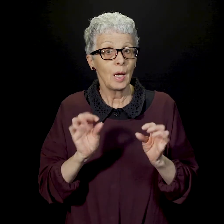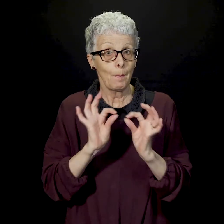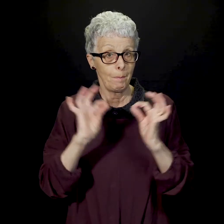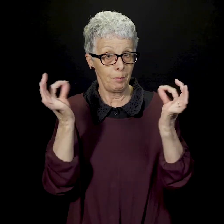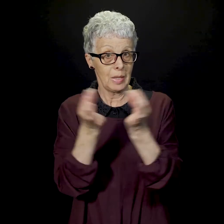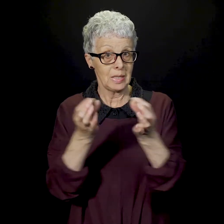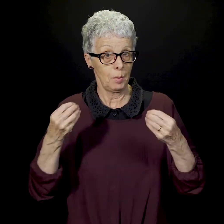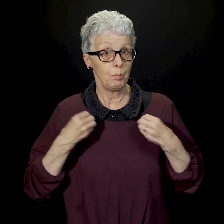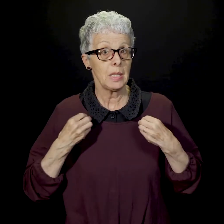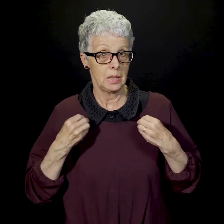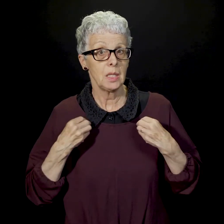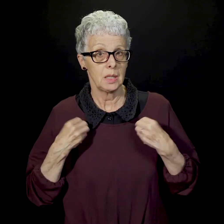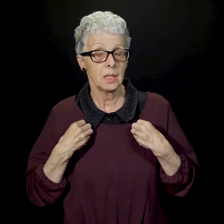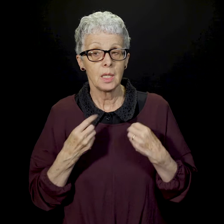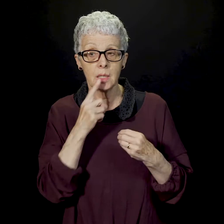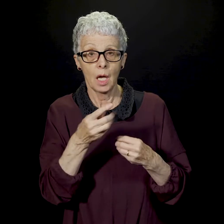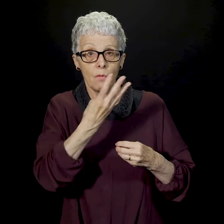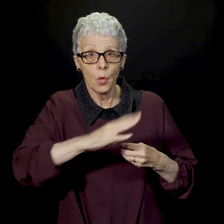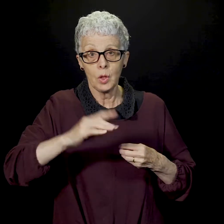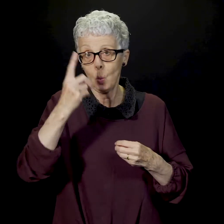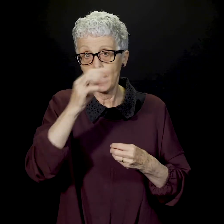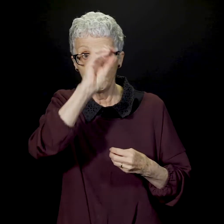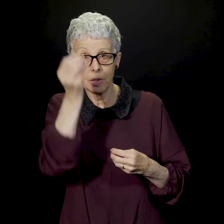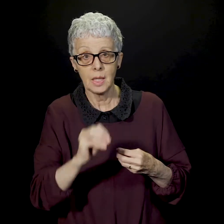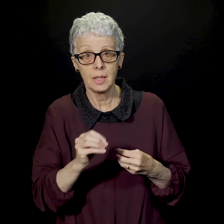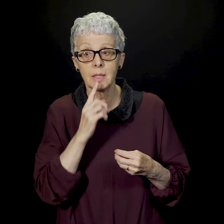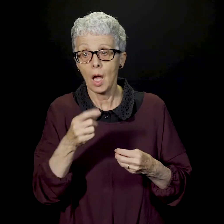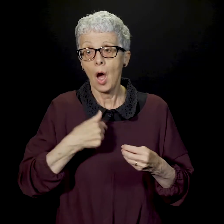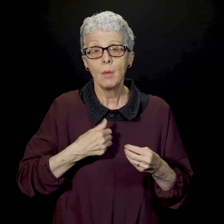10 customers came back saying that they felt sad and despaired,